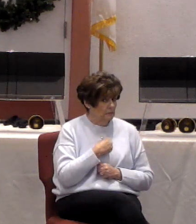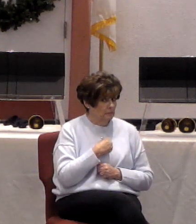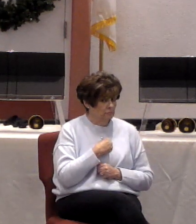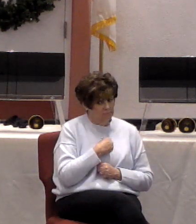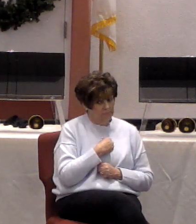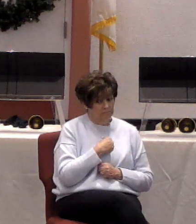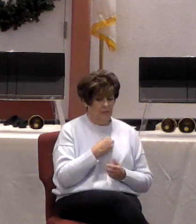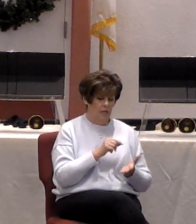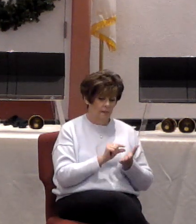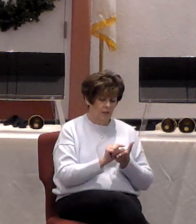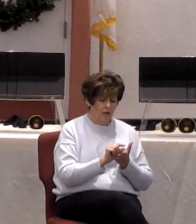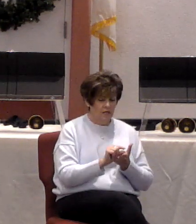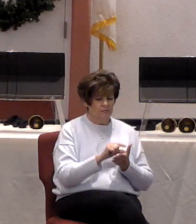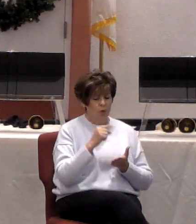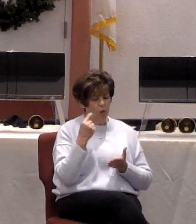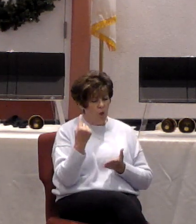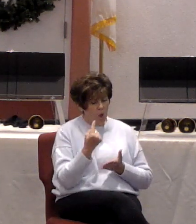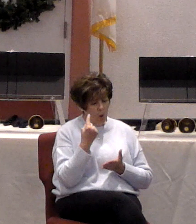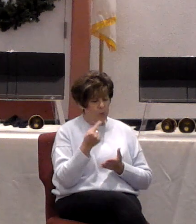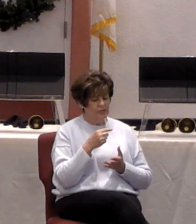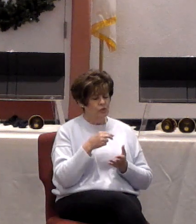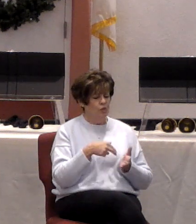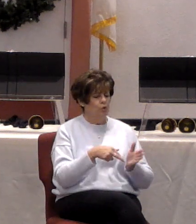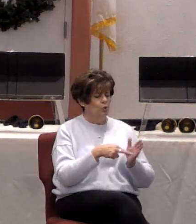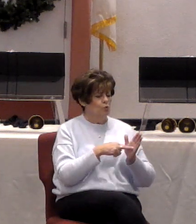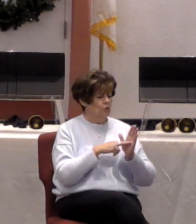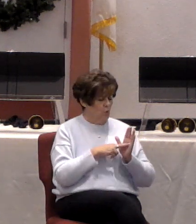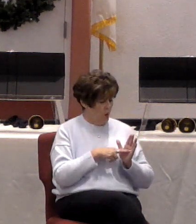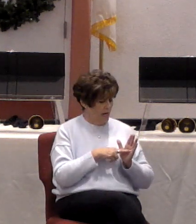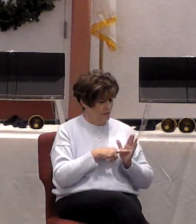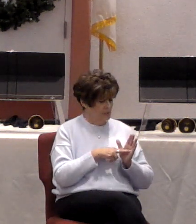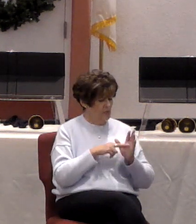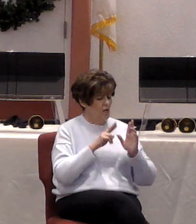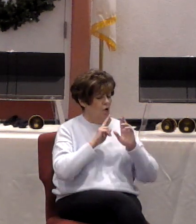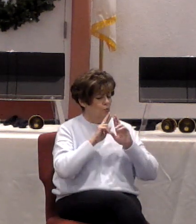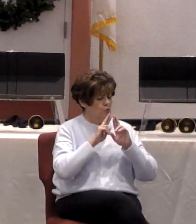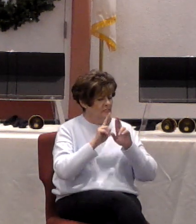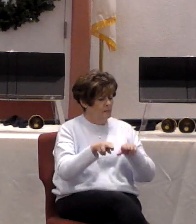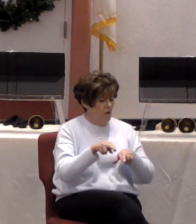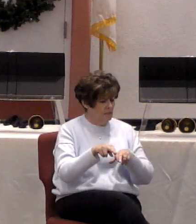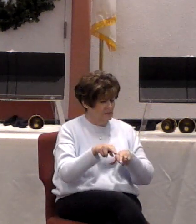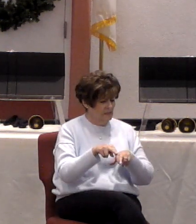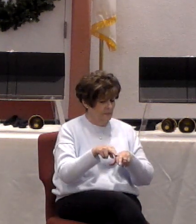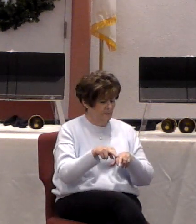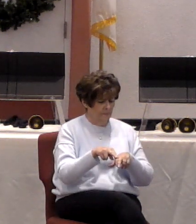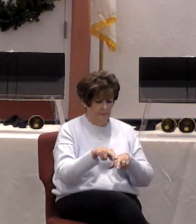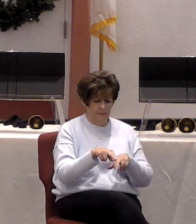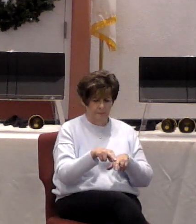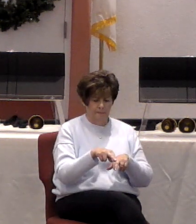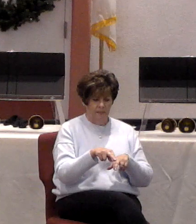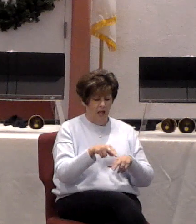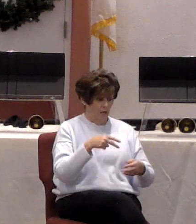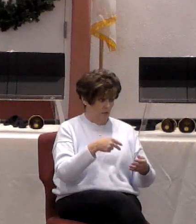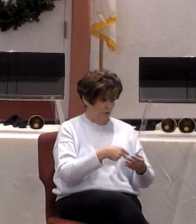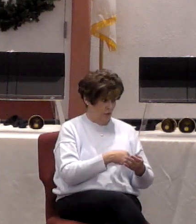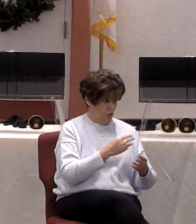The gospel always requires a response. Now, for the shepherds, that meant that they've heard from the angels, and their immediate response is, are